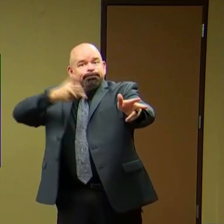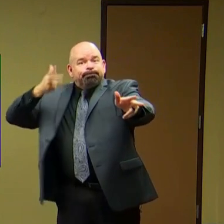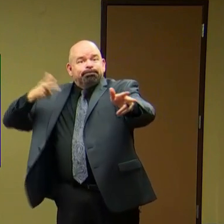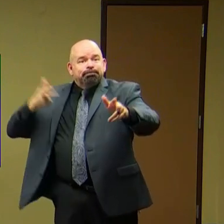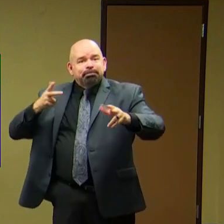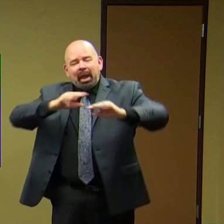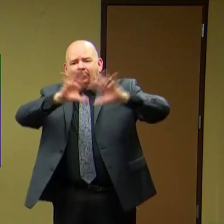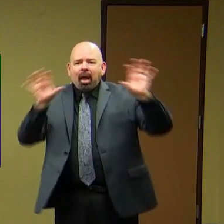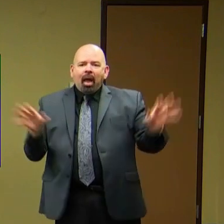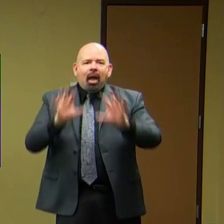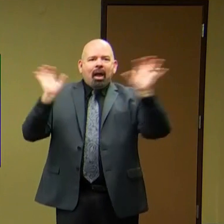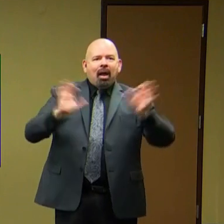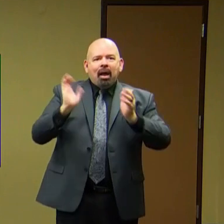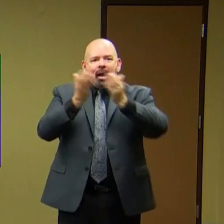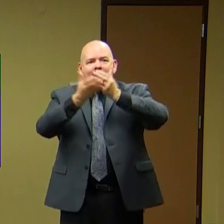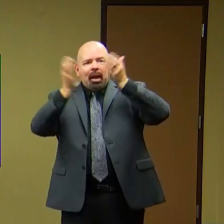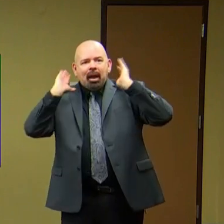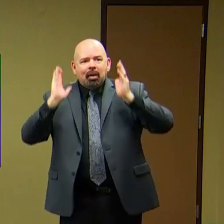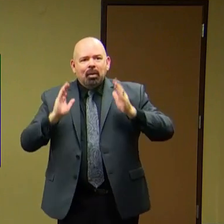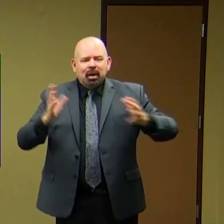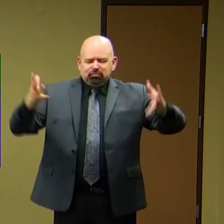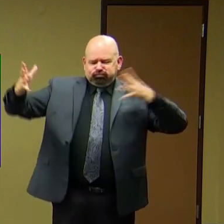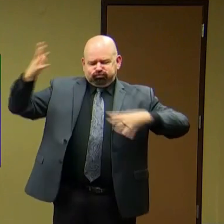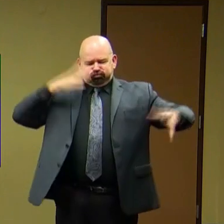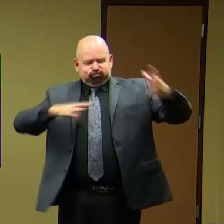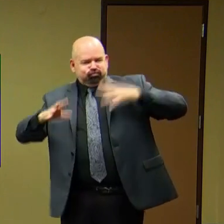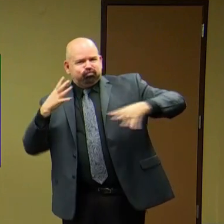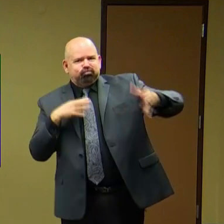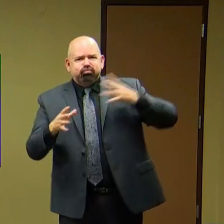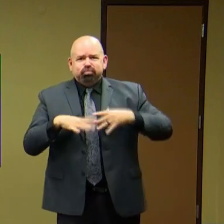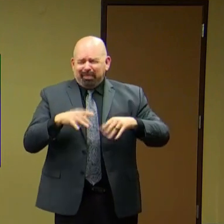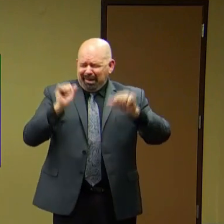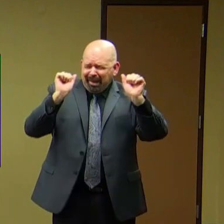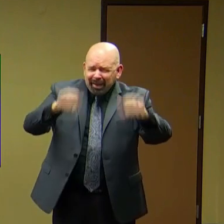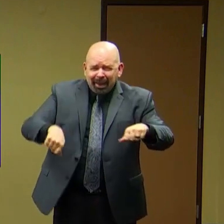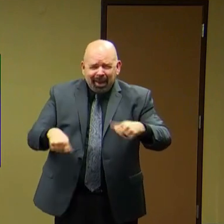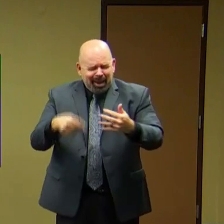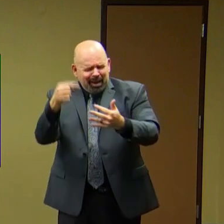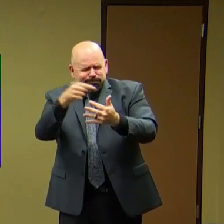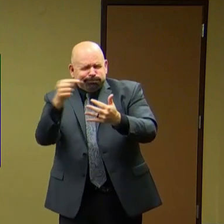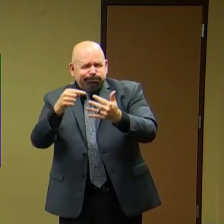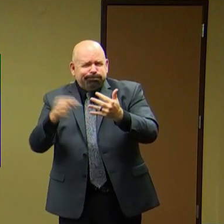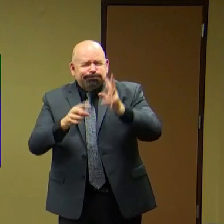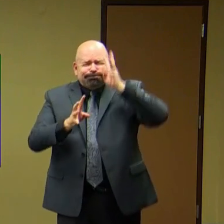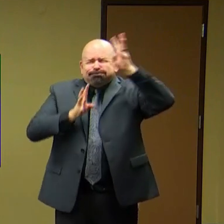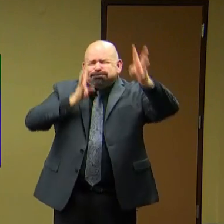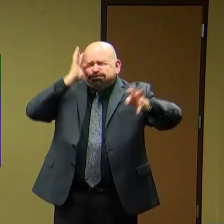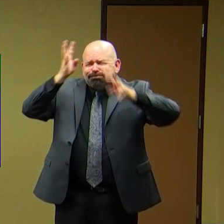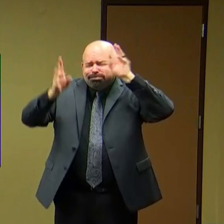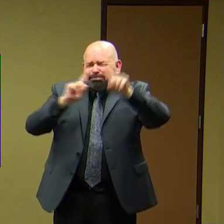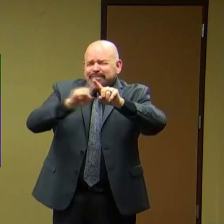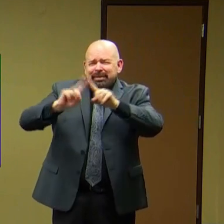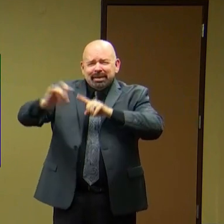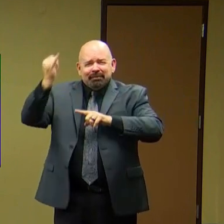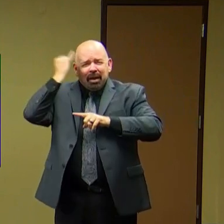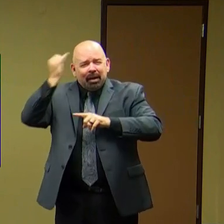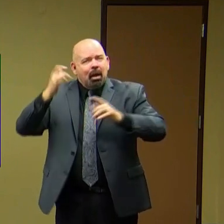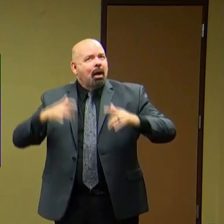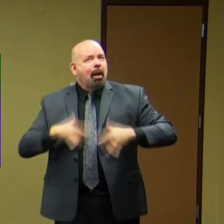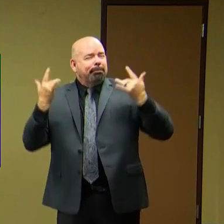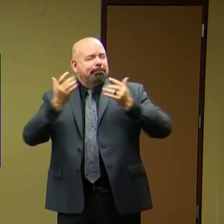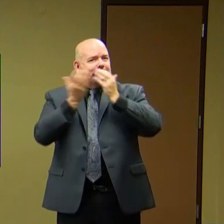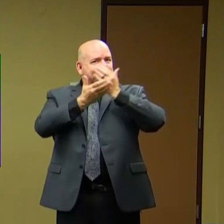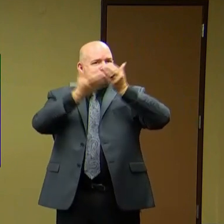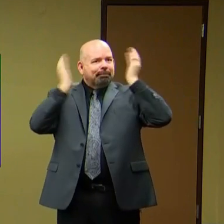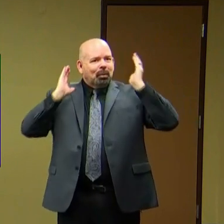caravans where families stay in their individual car. It's what you can do to make fun for your family